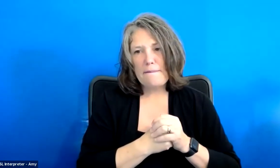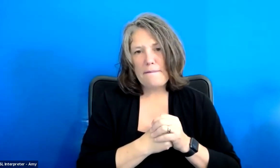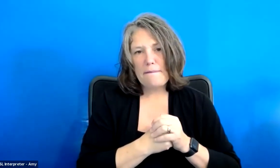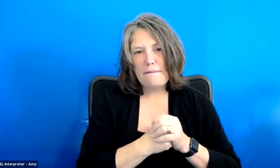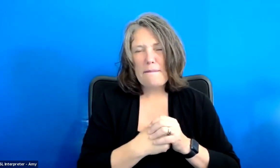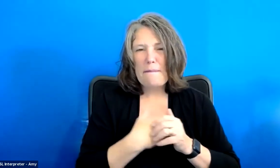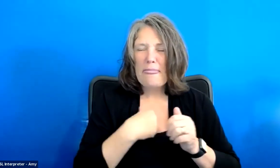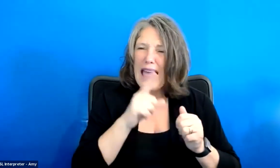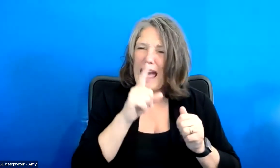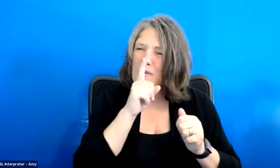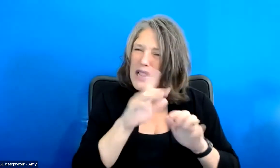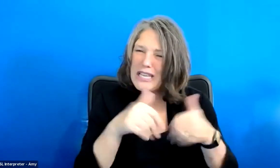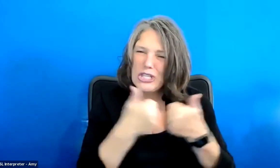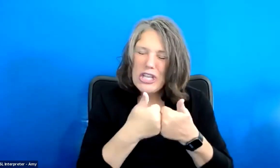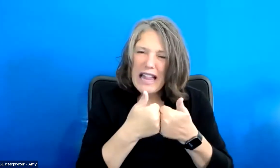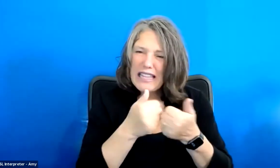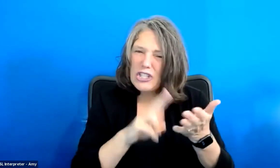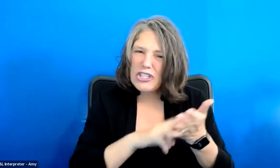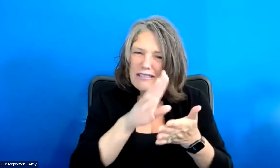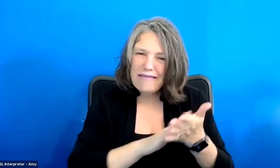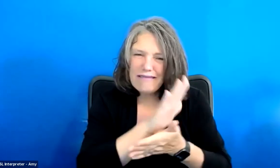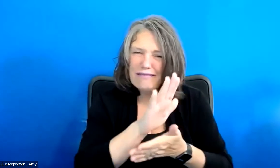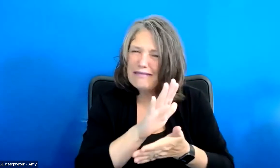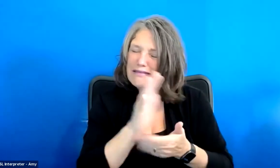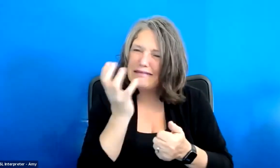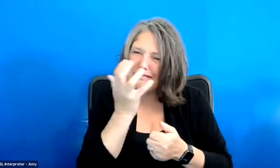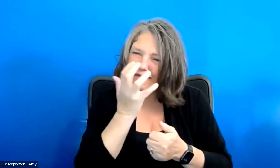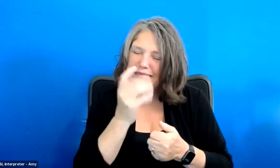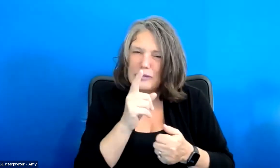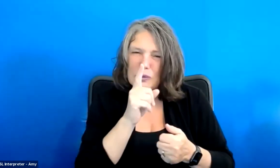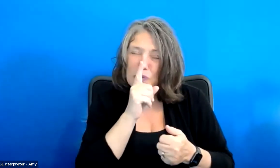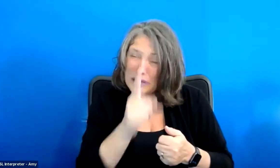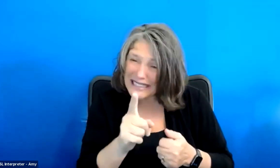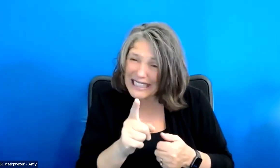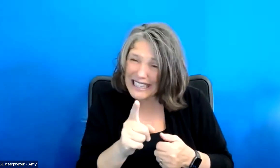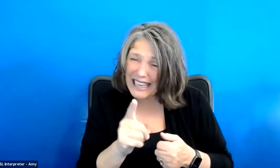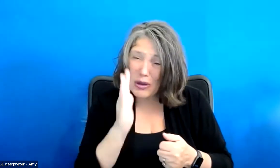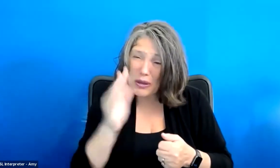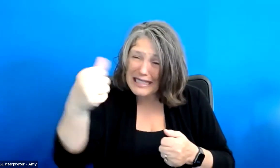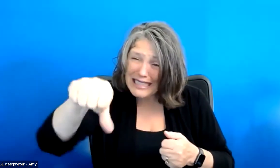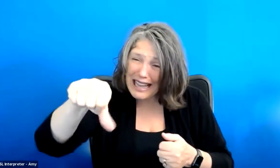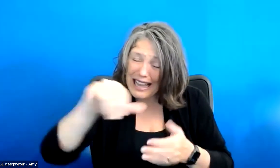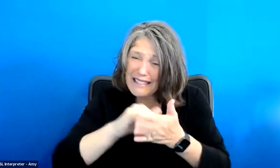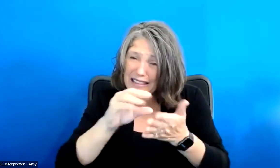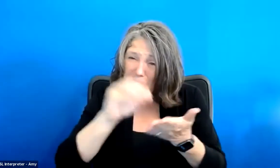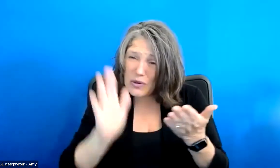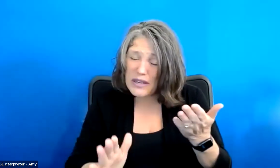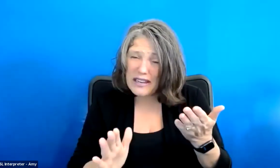I really challenge higher ed to think about that. Are you really going to deny the student